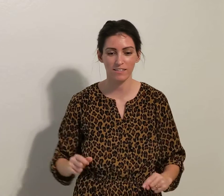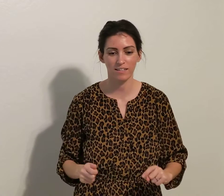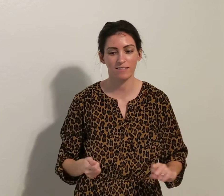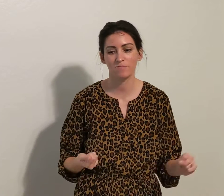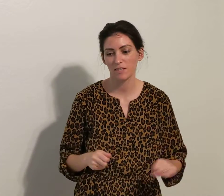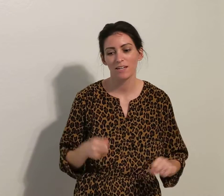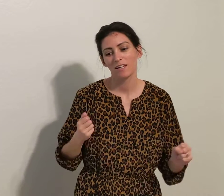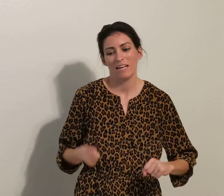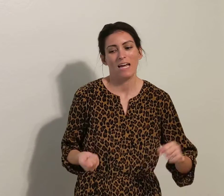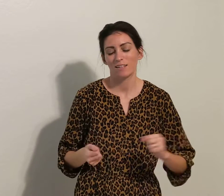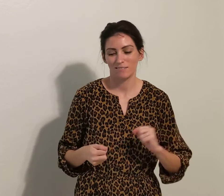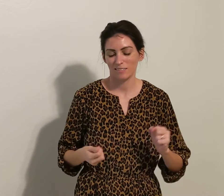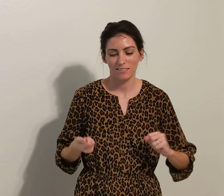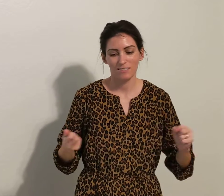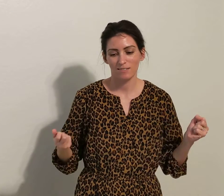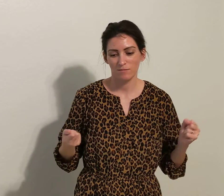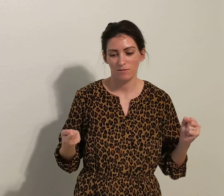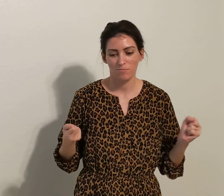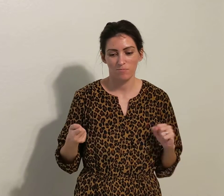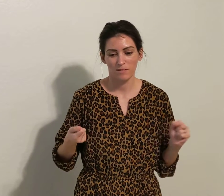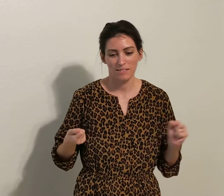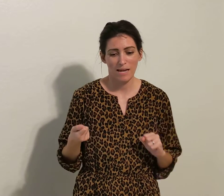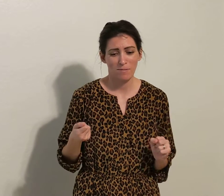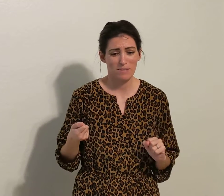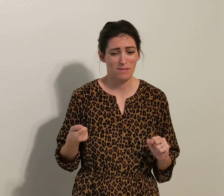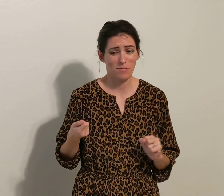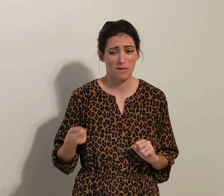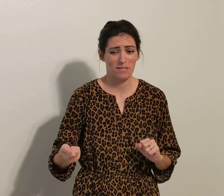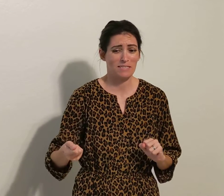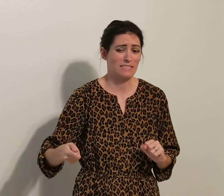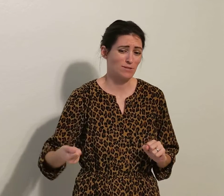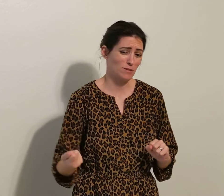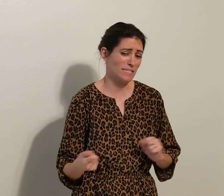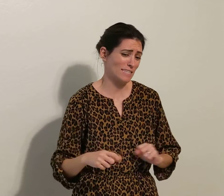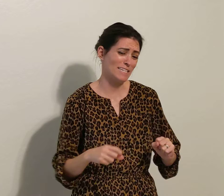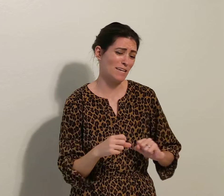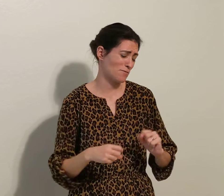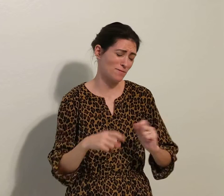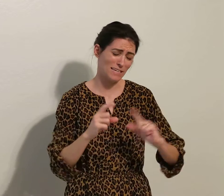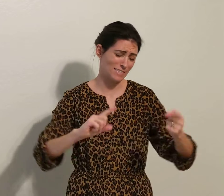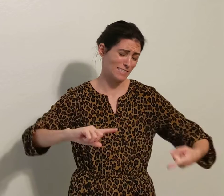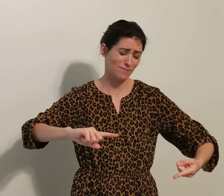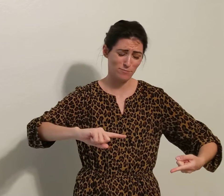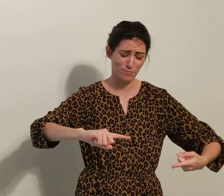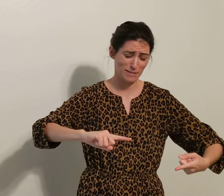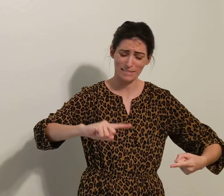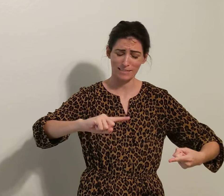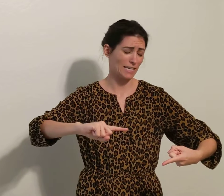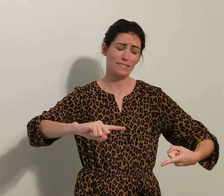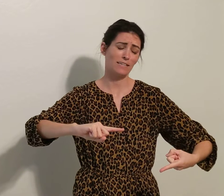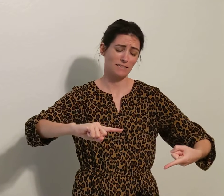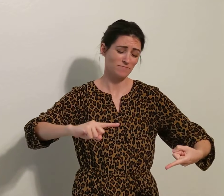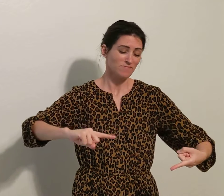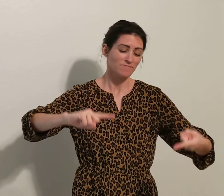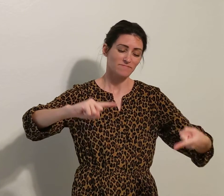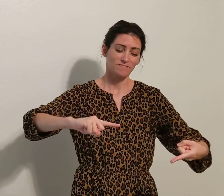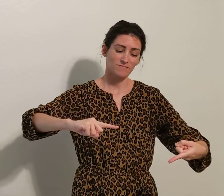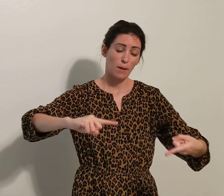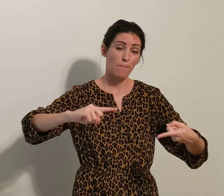like just stabbing somebody and then twisting the knife. Okay.